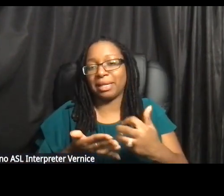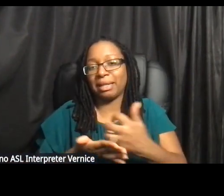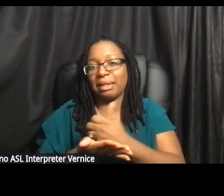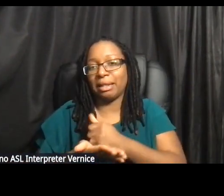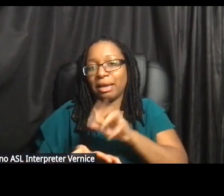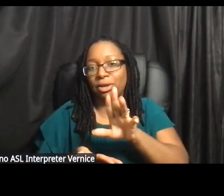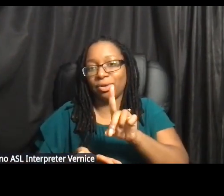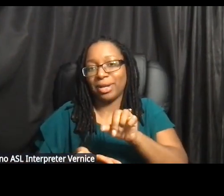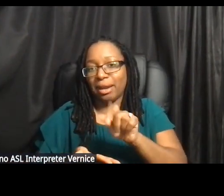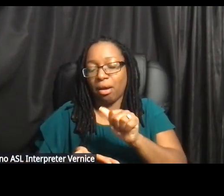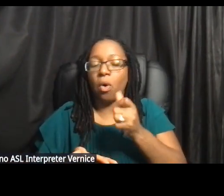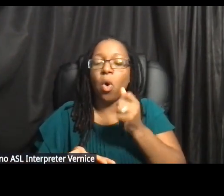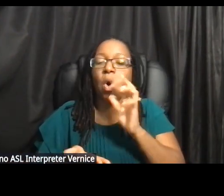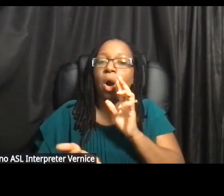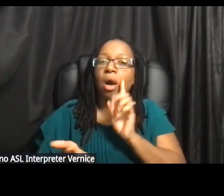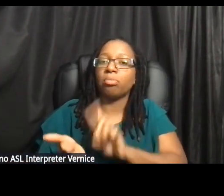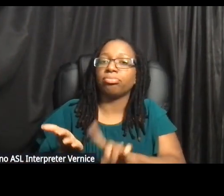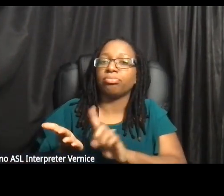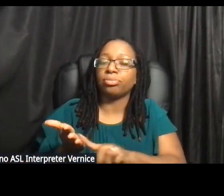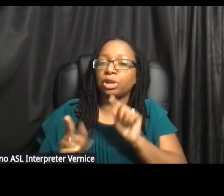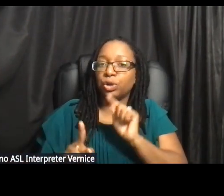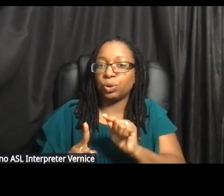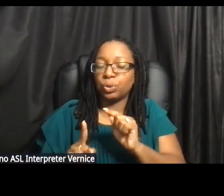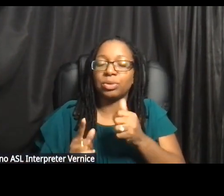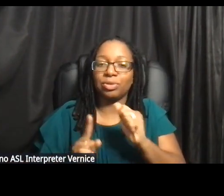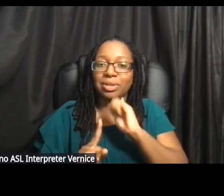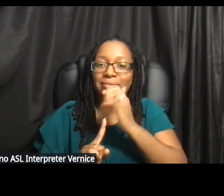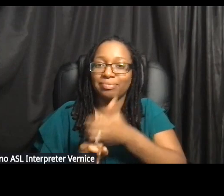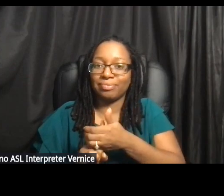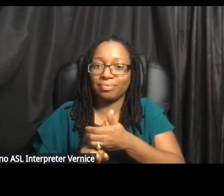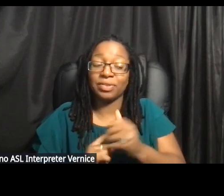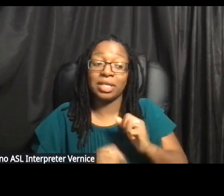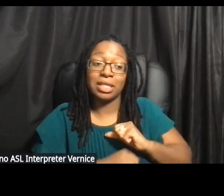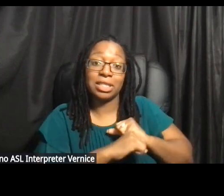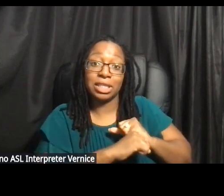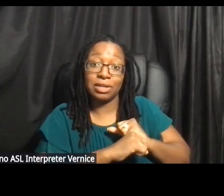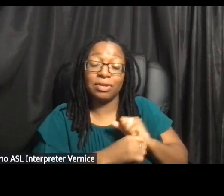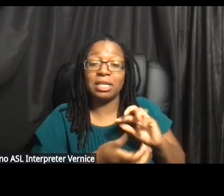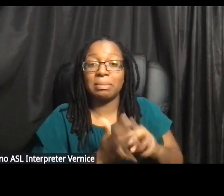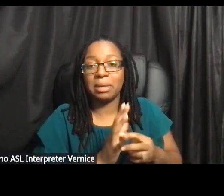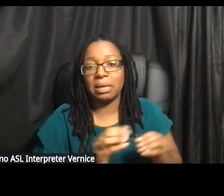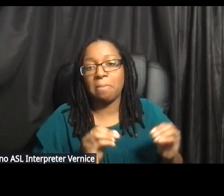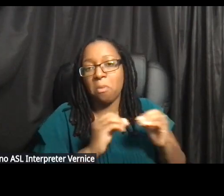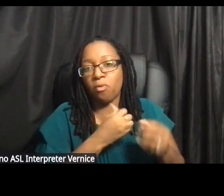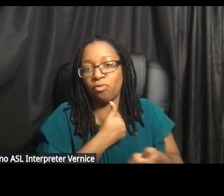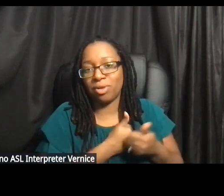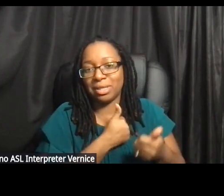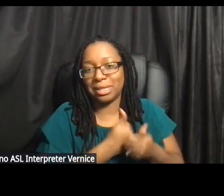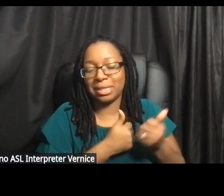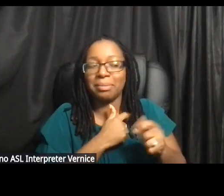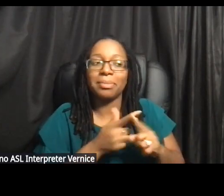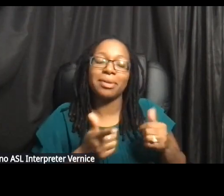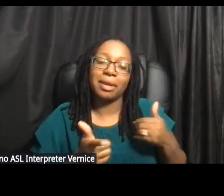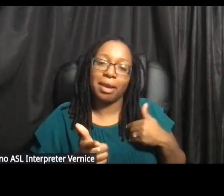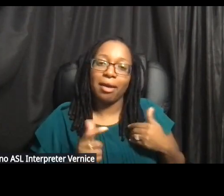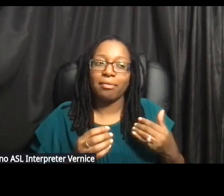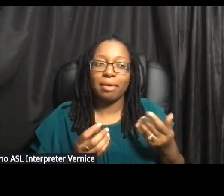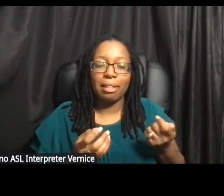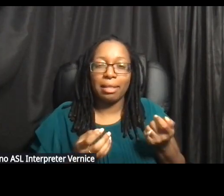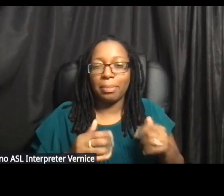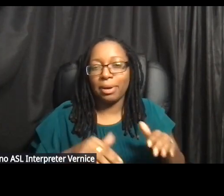peek in on you en masse. Security has higher stakes, right? But there is an overlap in a lot of these tools.